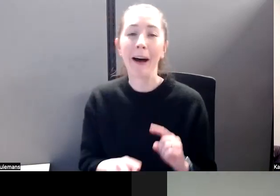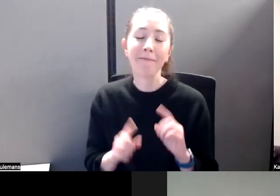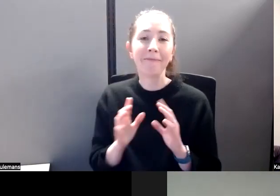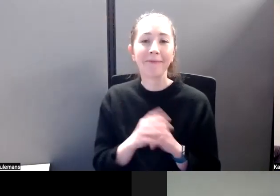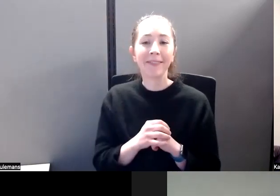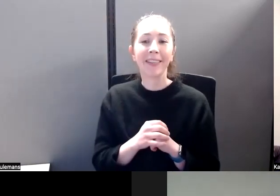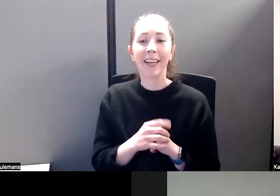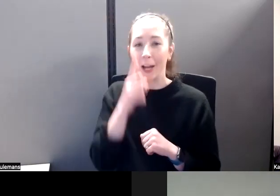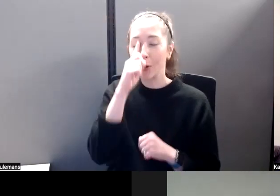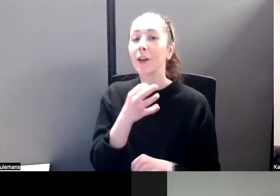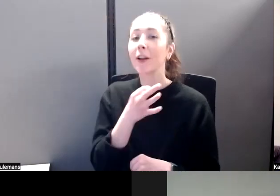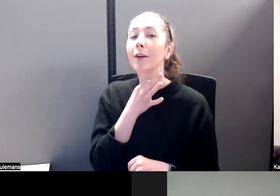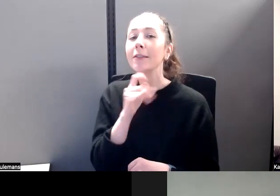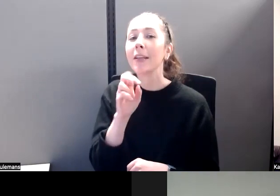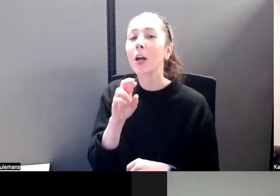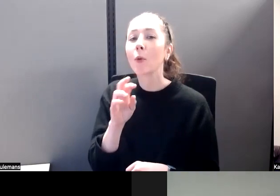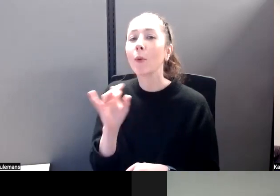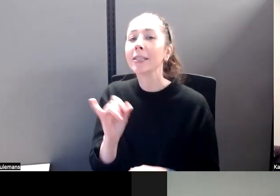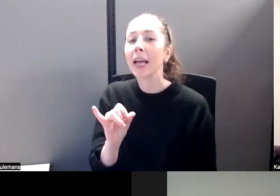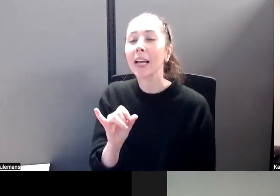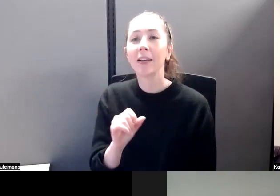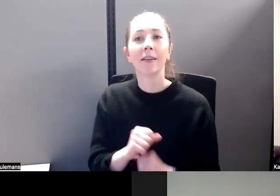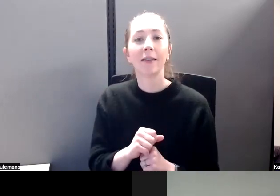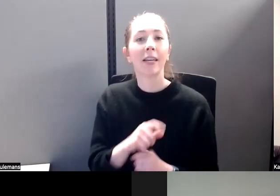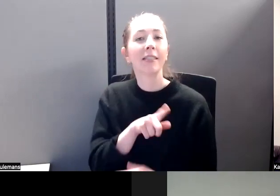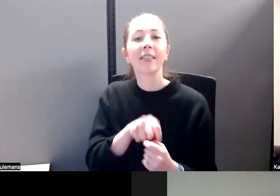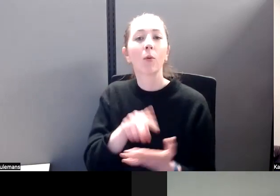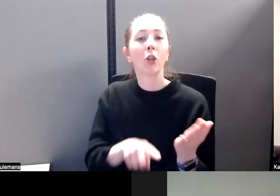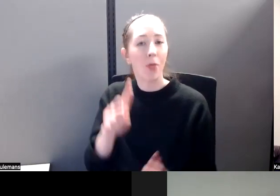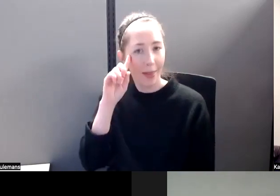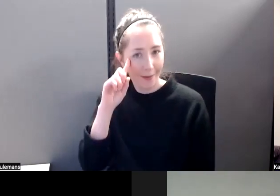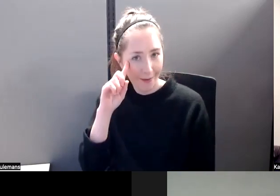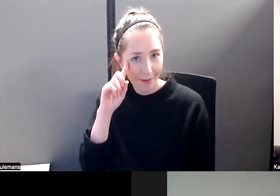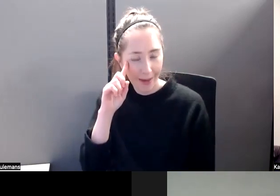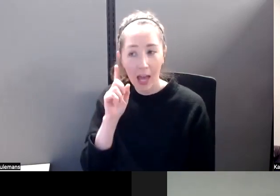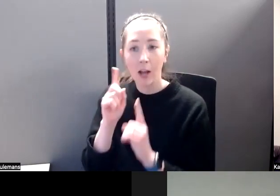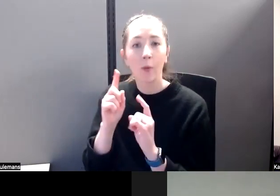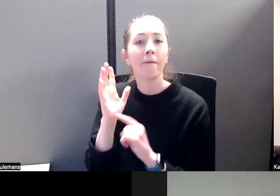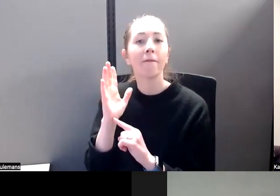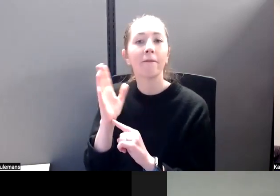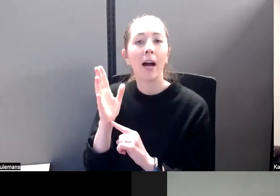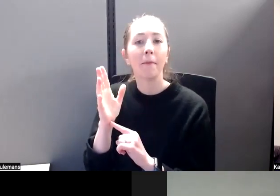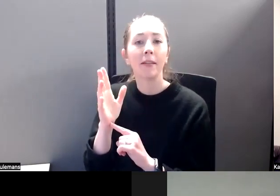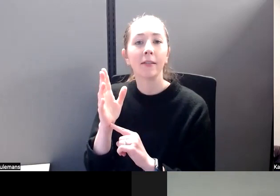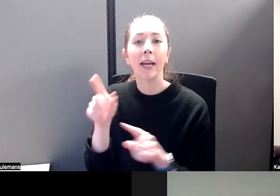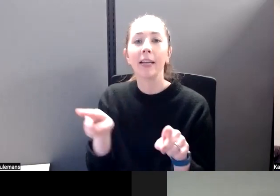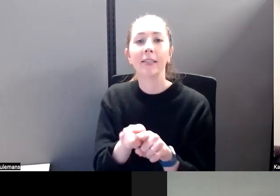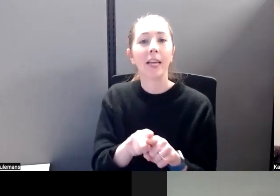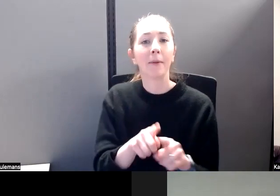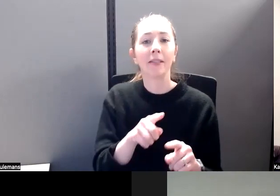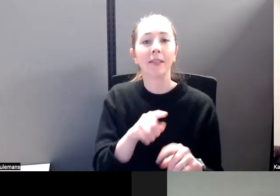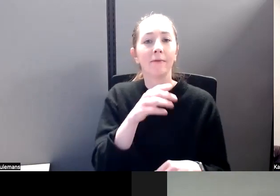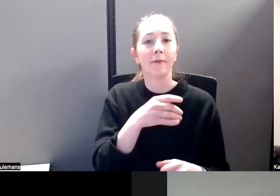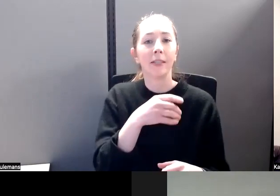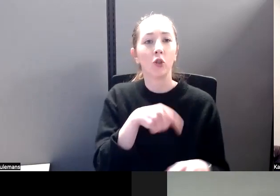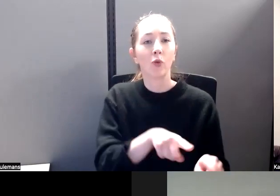I know y'all want to know what Tyler's like. Tyler's exactly what you think. And if you've talked to him for 5 minutes, he's no different than when you talk to him than when he is on set.